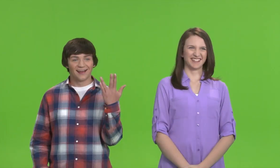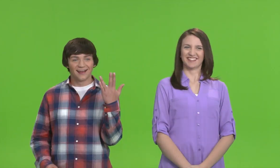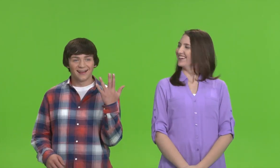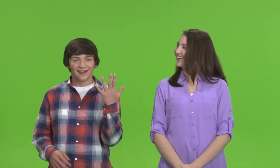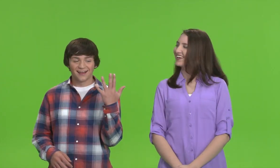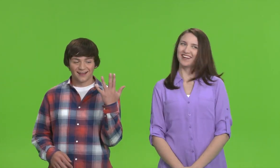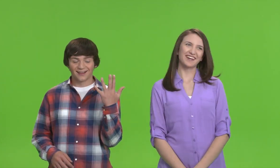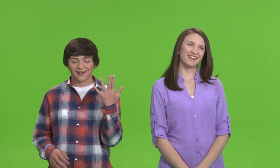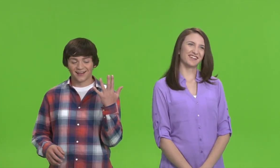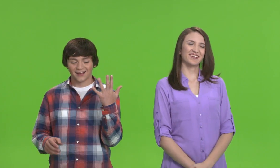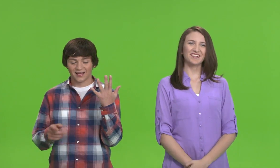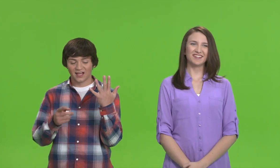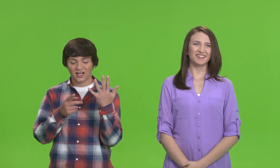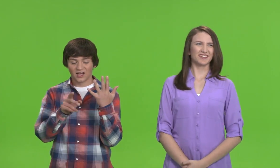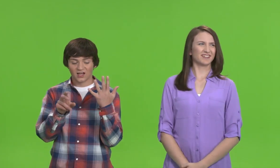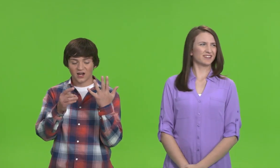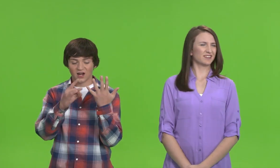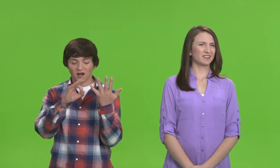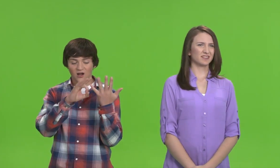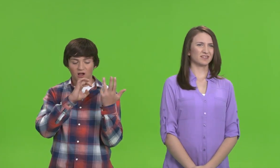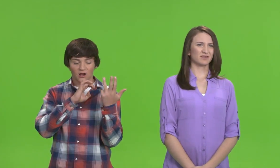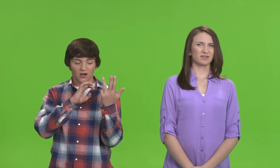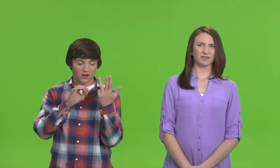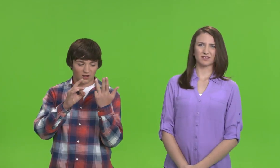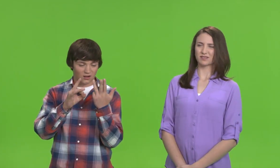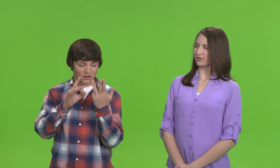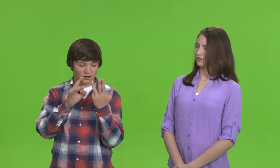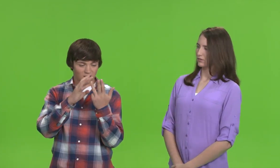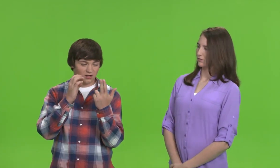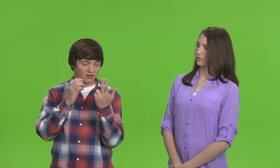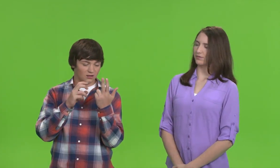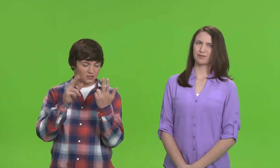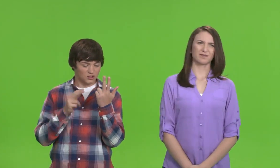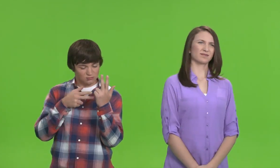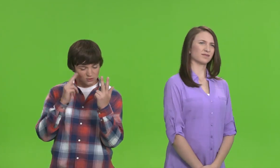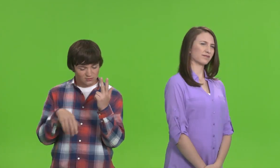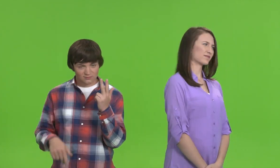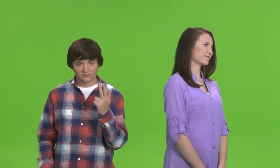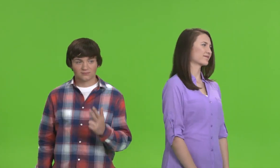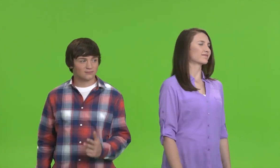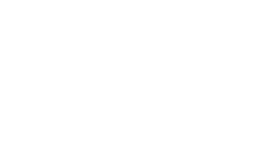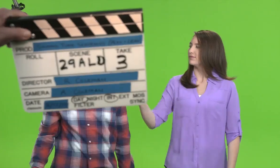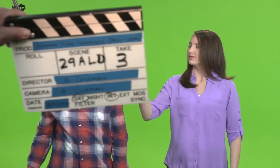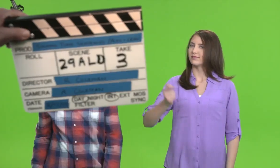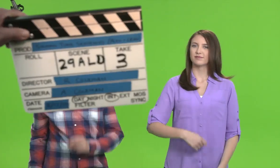two, they go palm out, right? Age three, it's not age three. Age two, that's different. All right, got